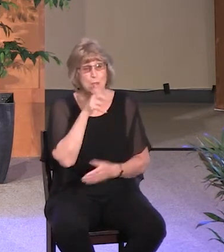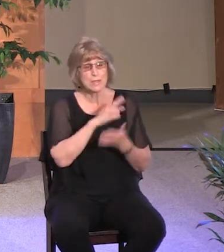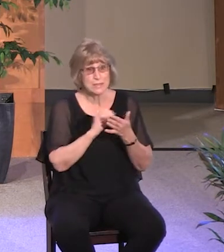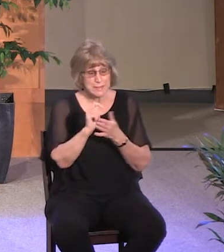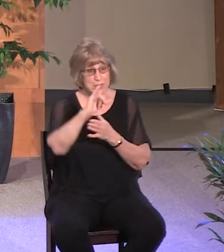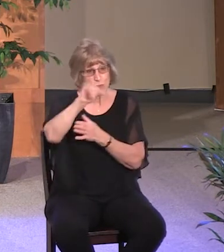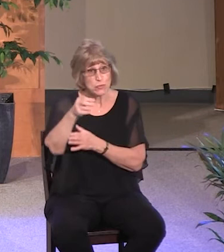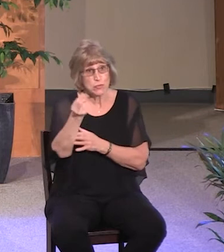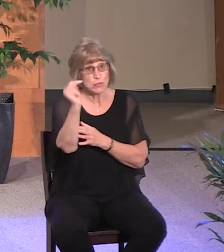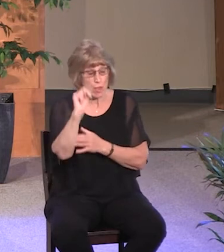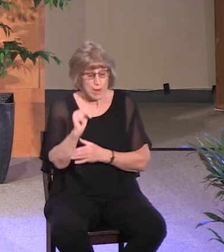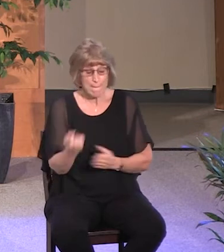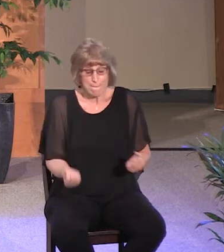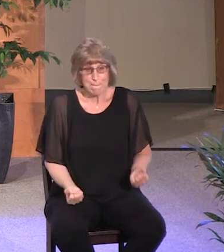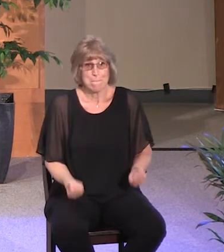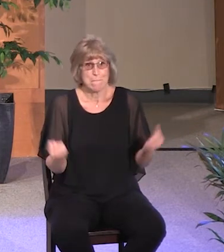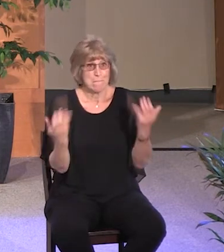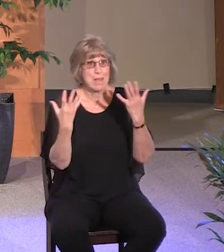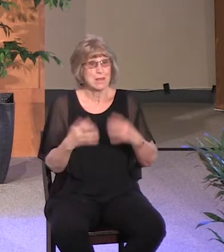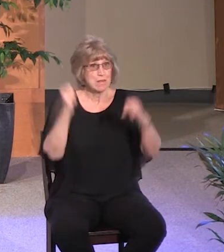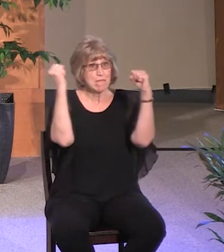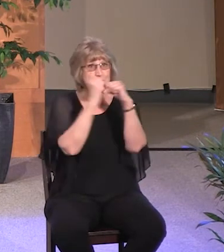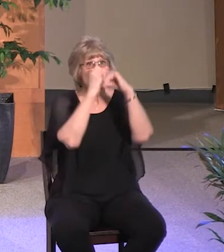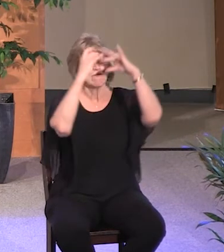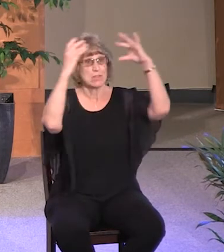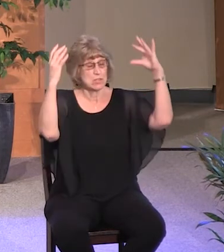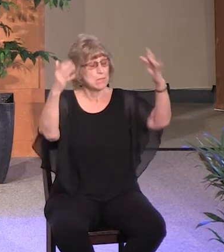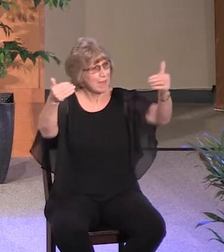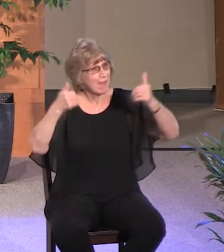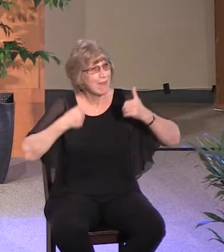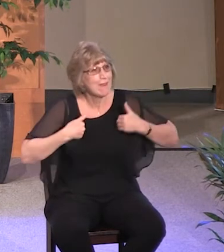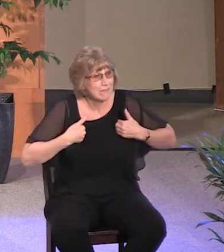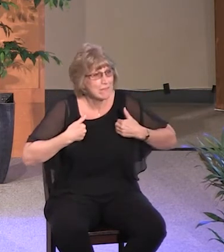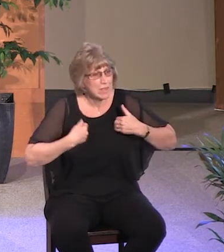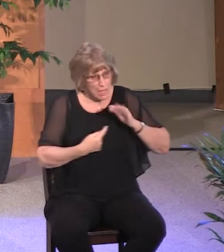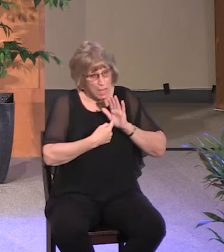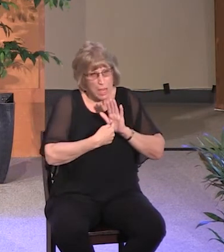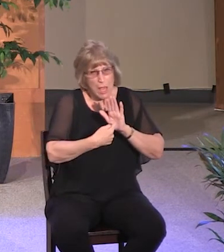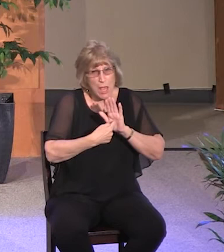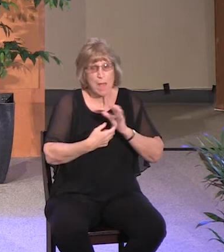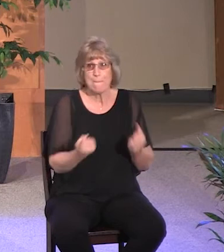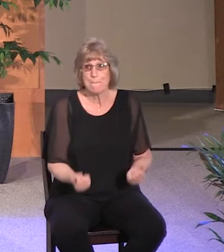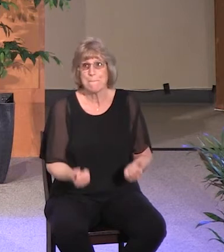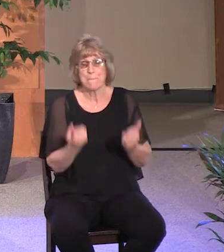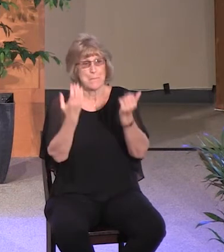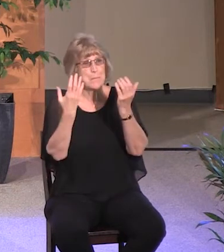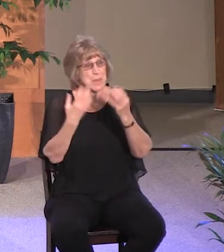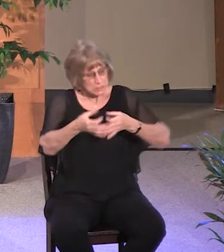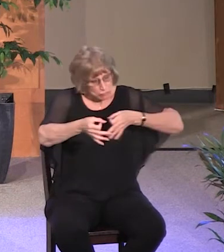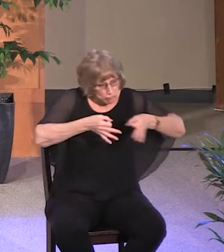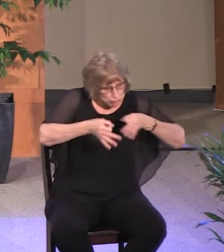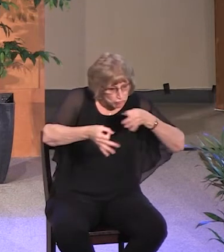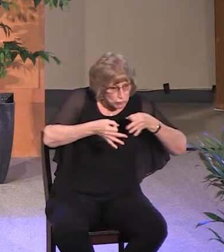of visions, but these visions were often steeped in symbolism. And his writings are often referenced as